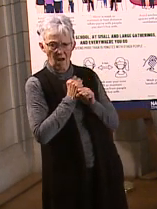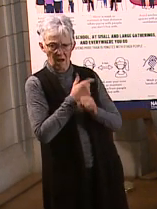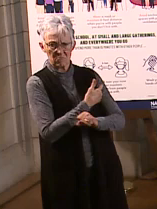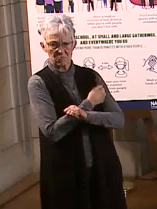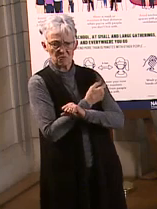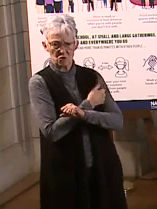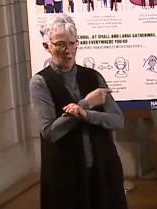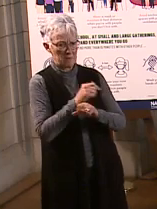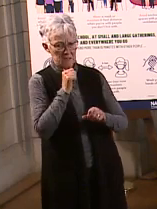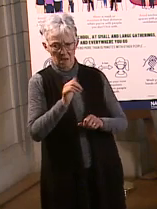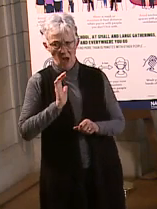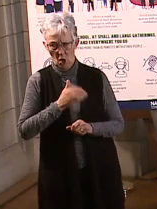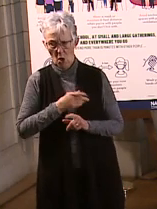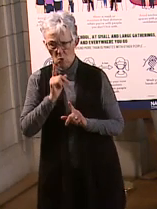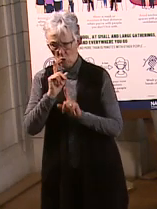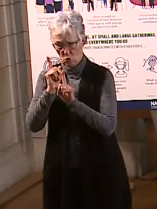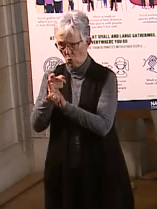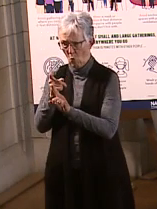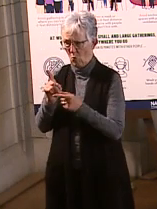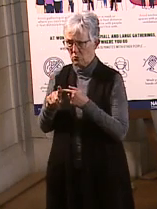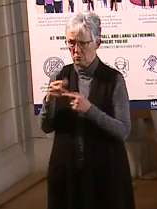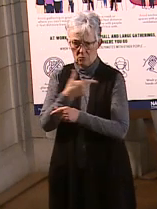forth.